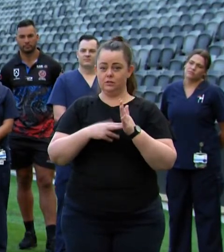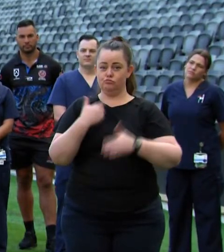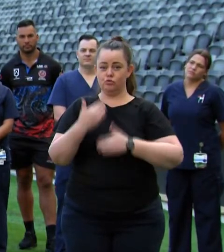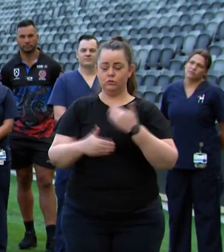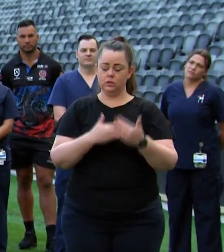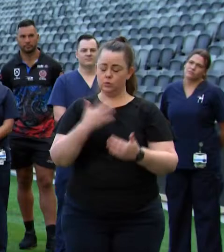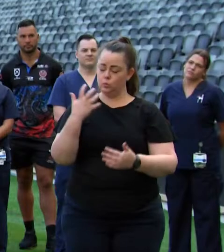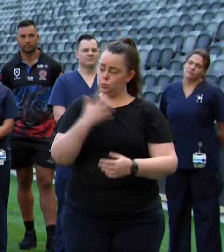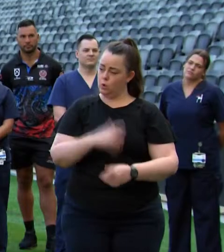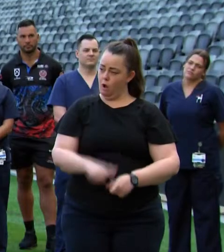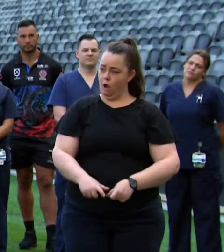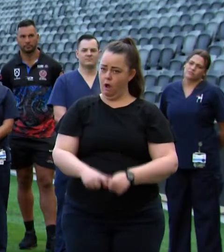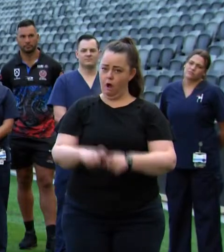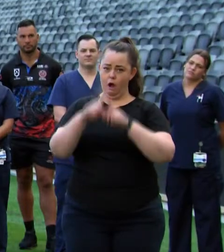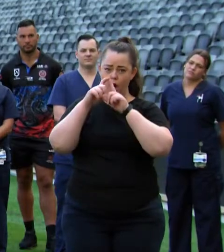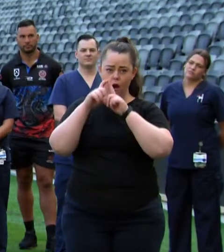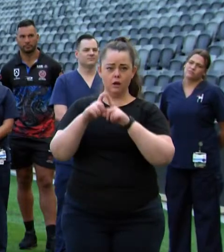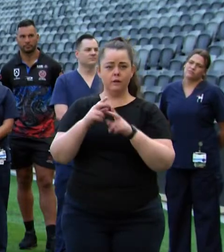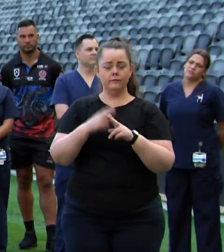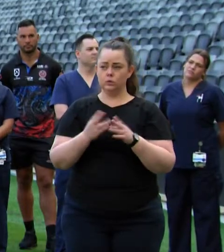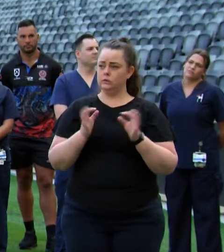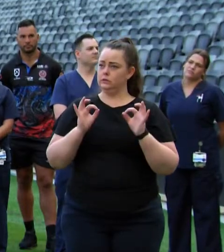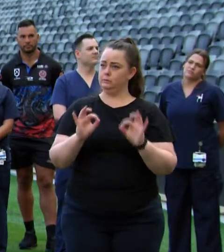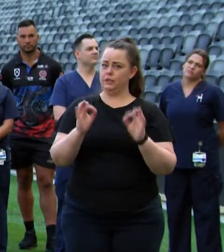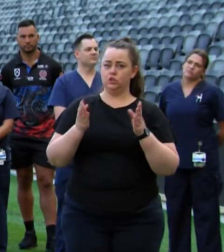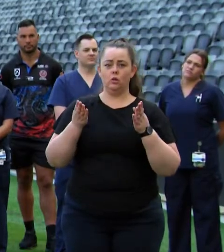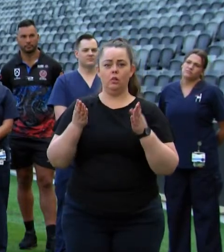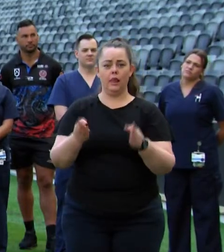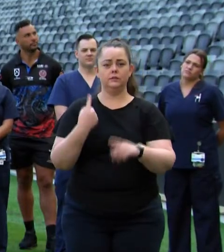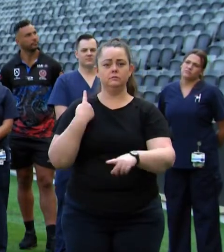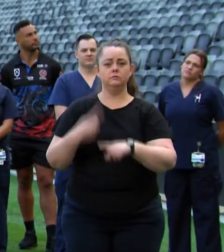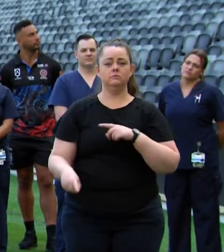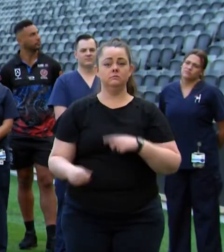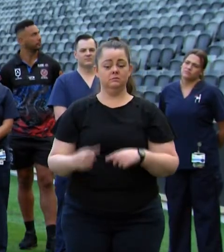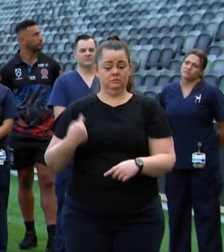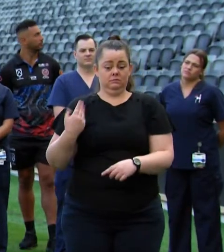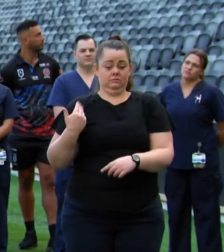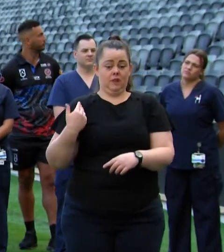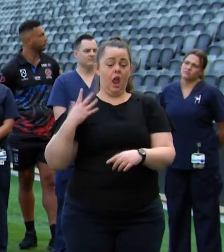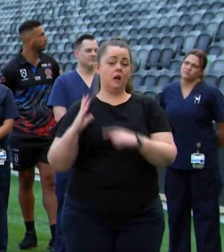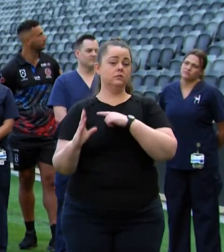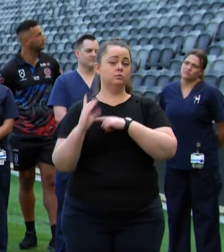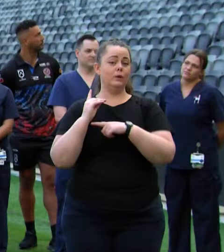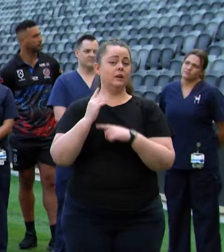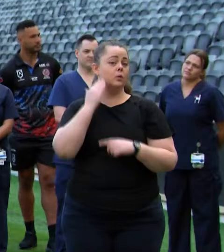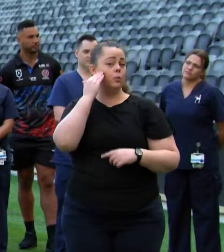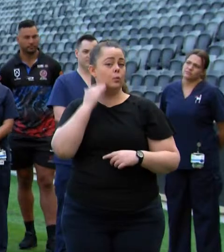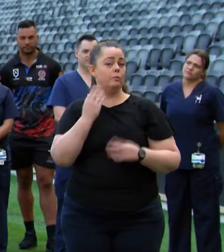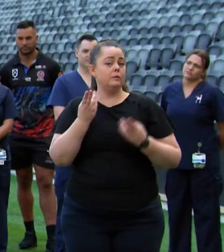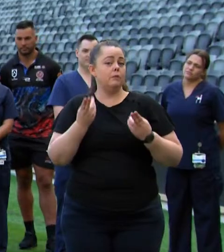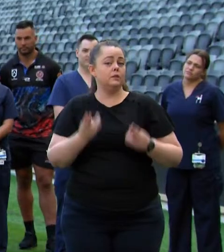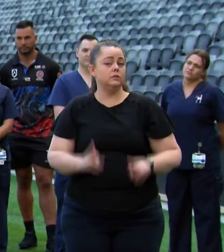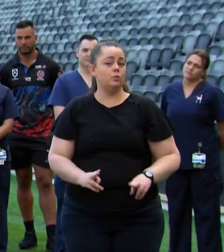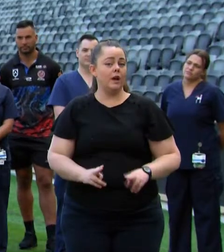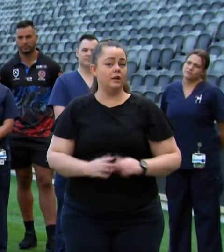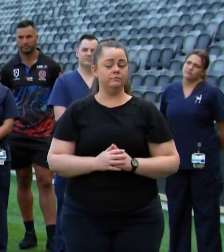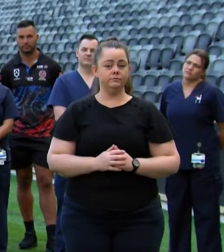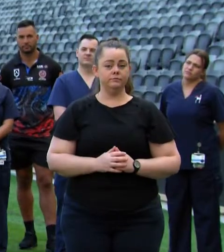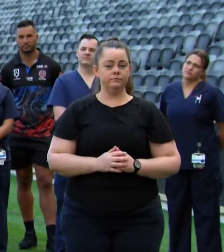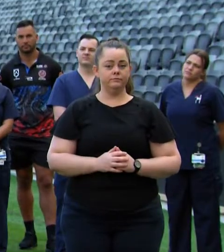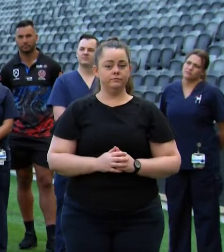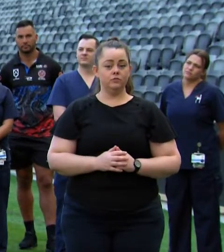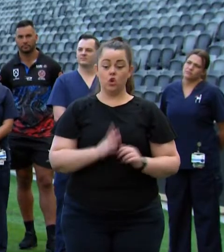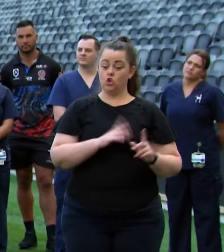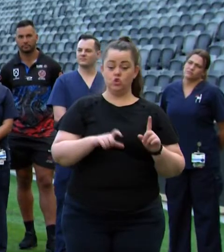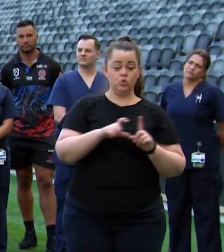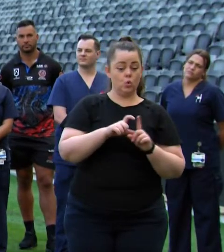case mentioned only this week, a lady who passed away. Her daughter was unable to be